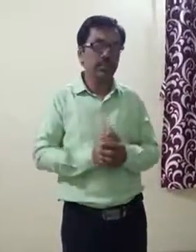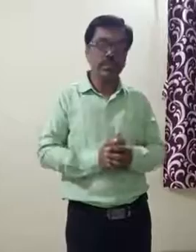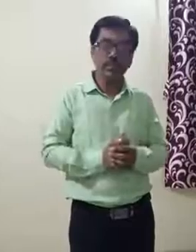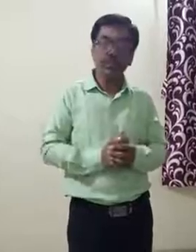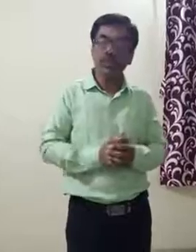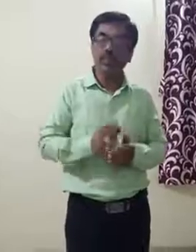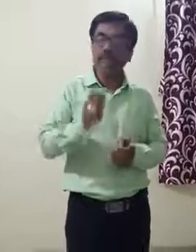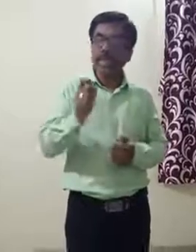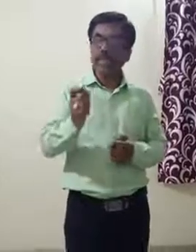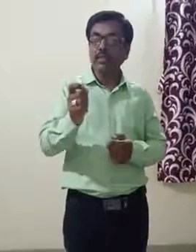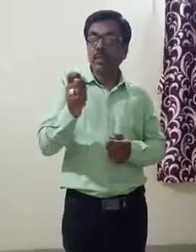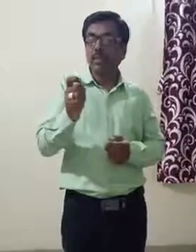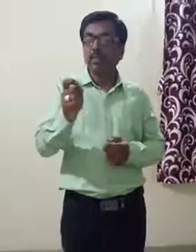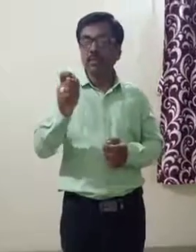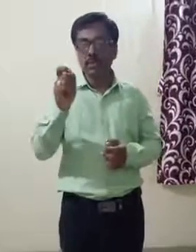Here, guilds are the